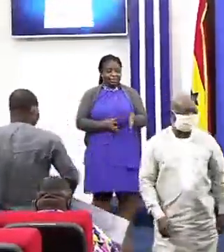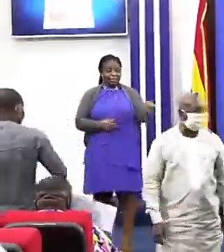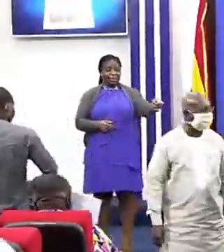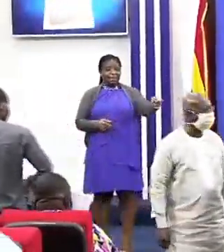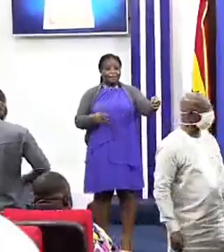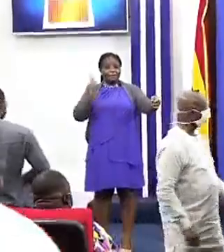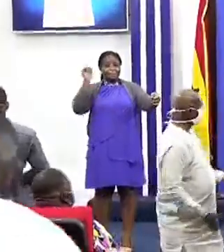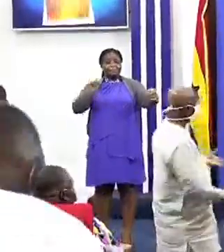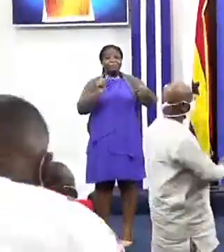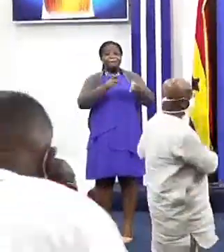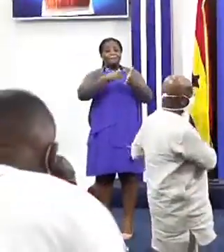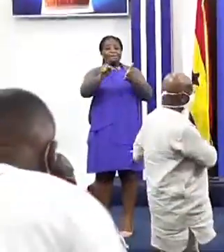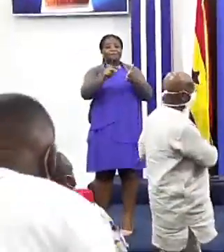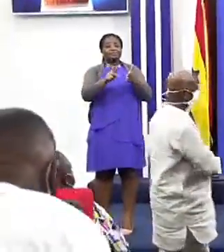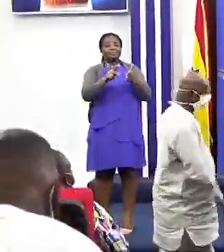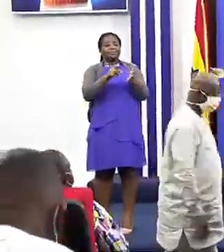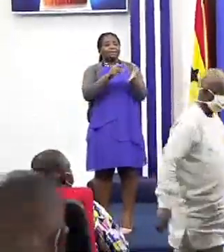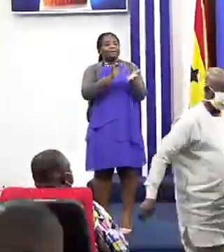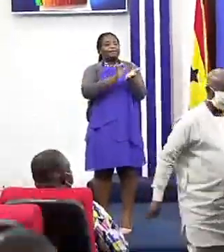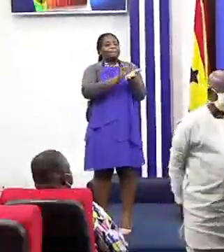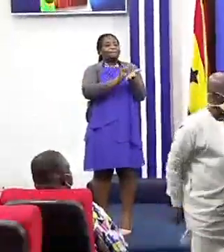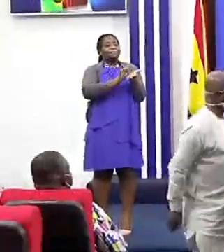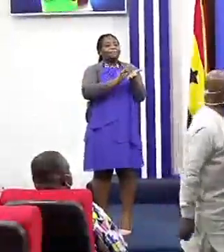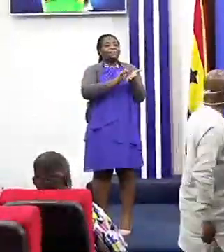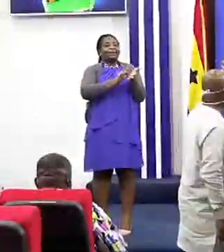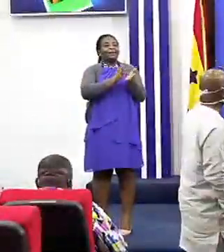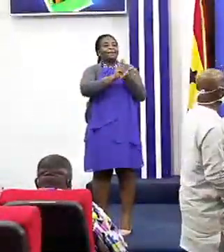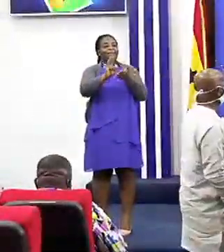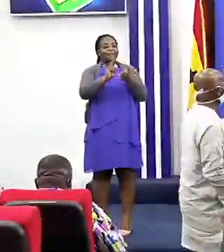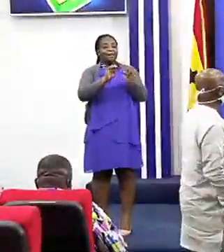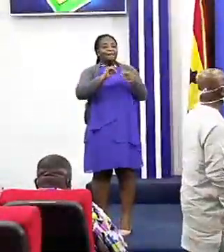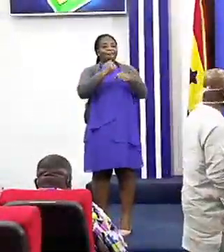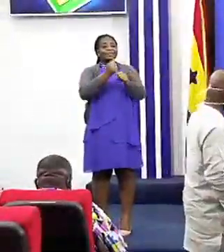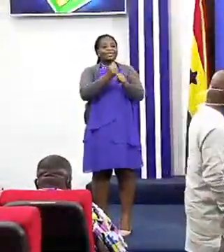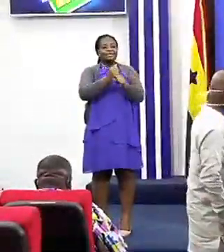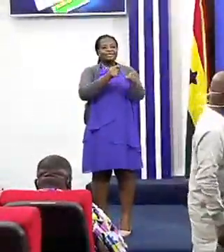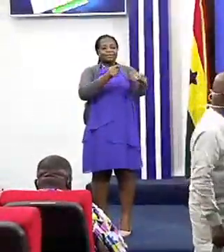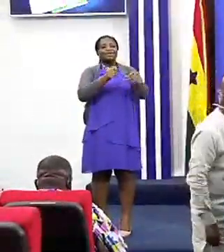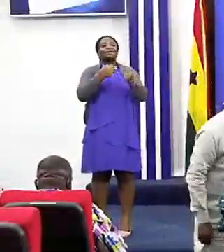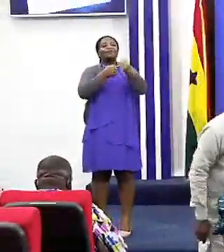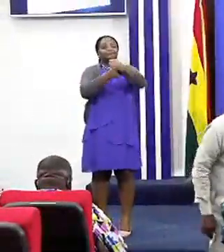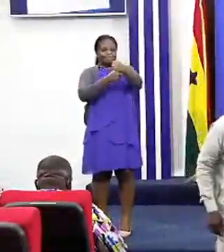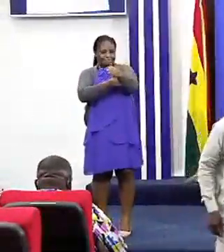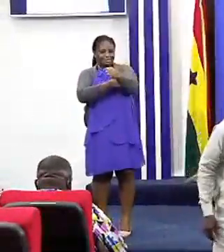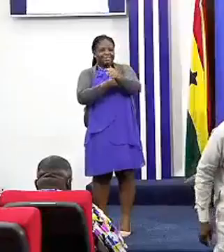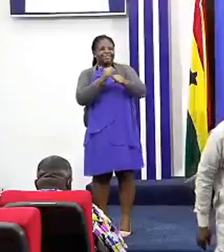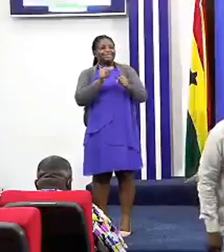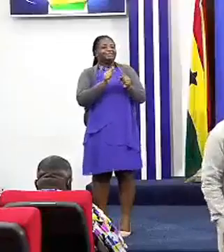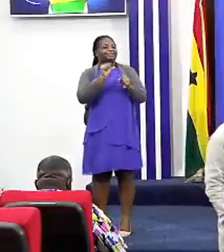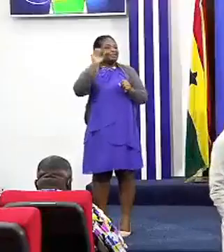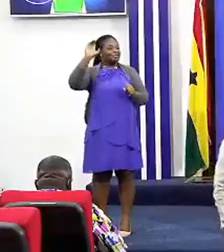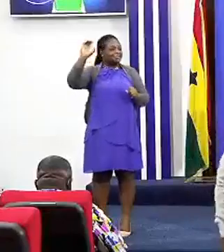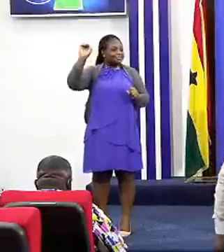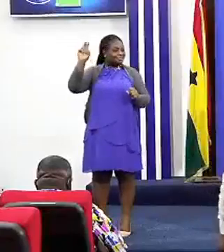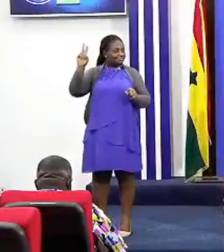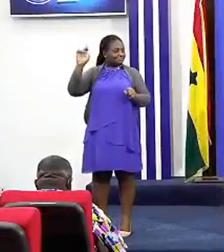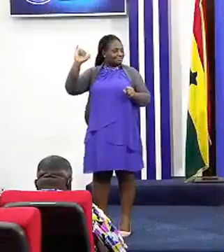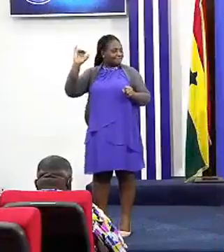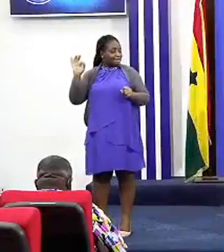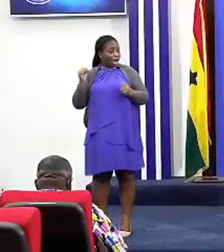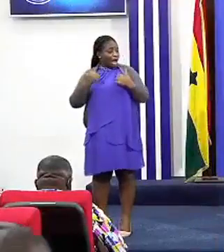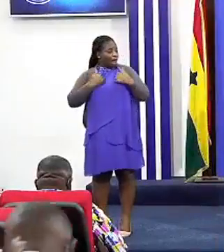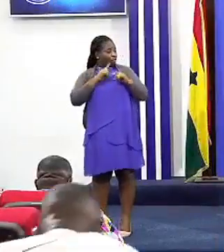our medical bills. But since you are not paying, it means you are supporting the payment of... Thank you. Thank you. Thank you. So we have